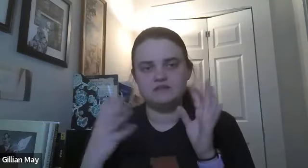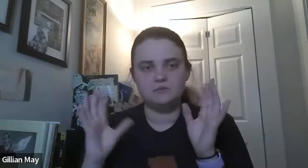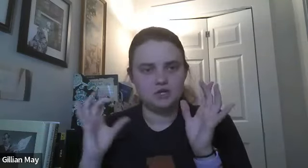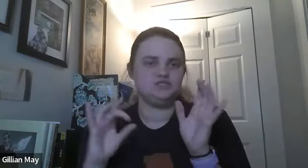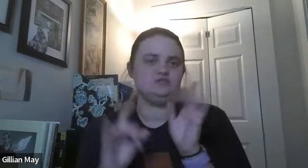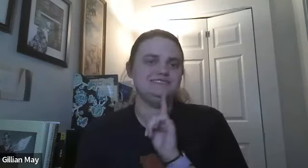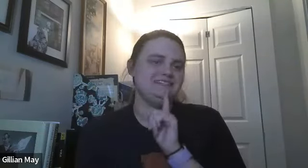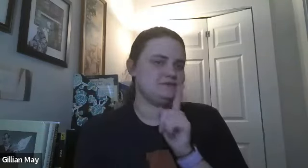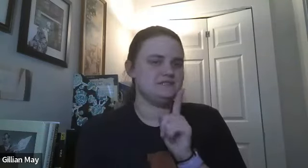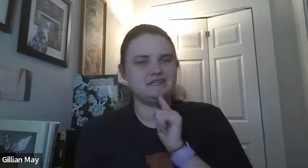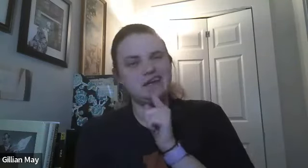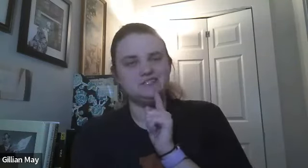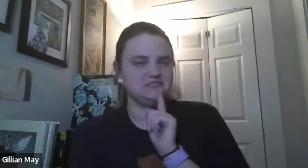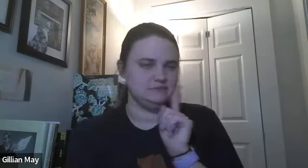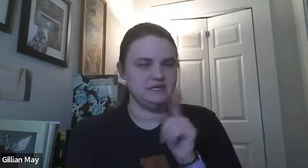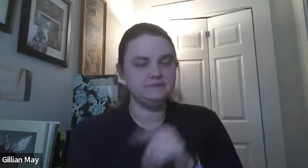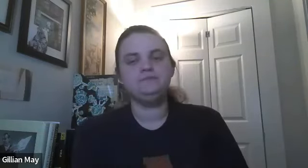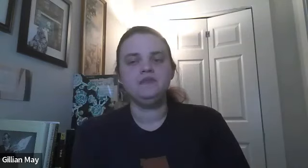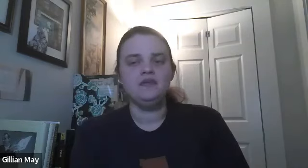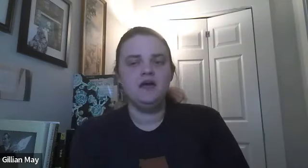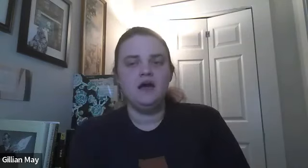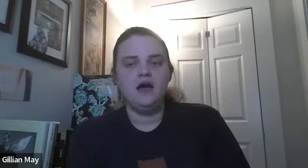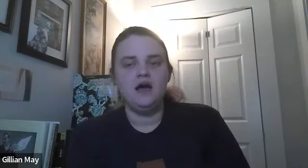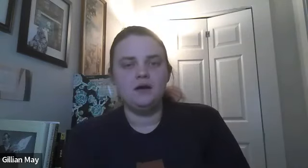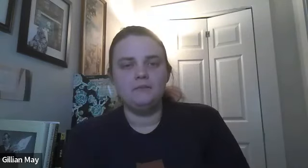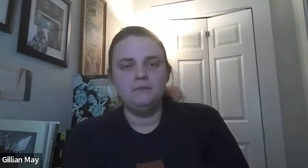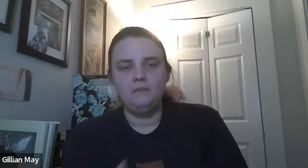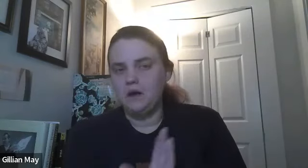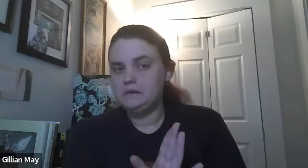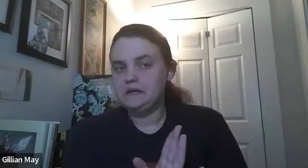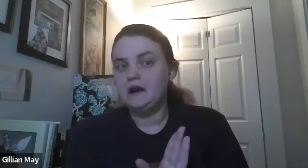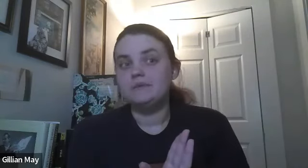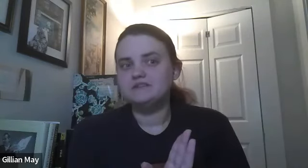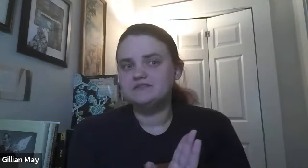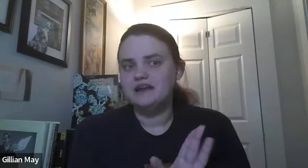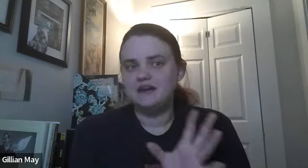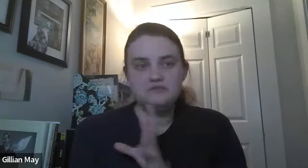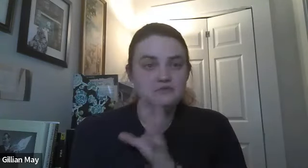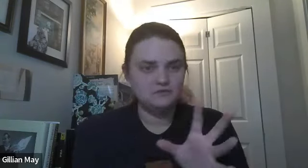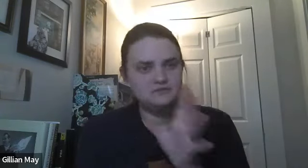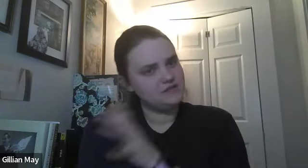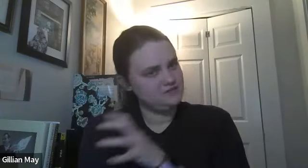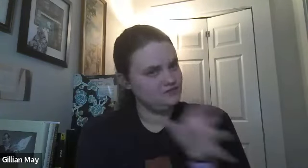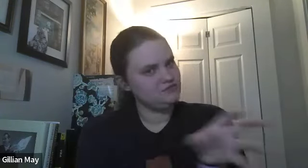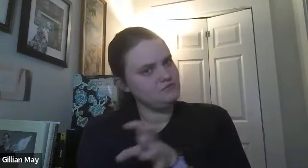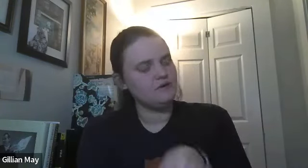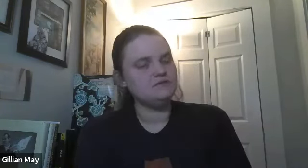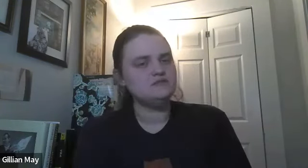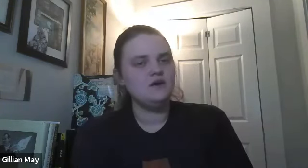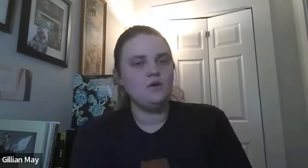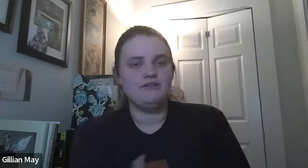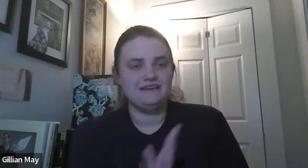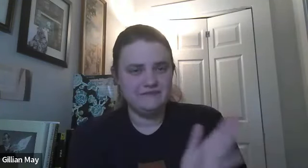little personal differences I add just a bit. While we're here, I'm also gonna add false, because true and false, or like